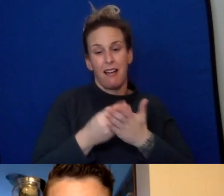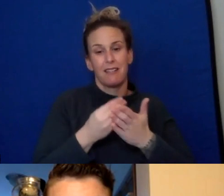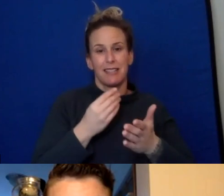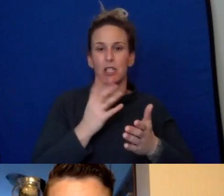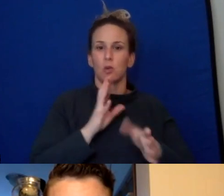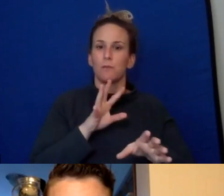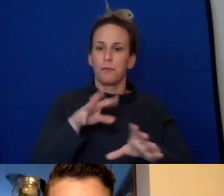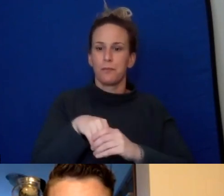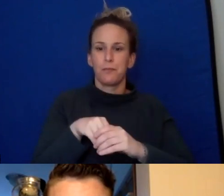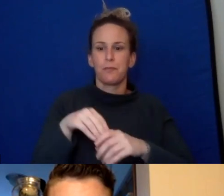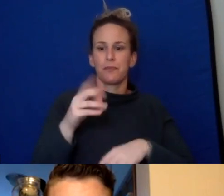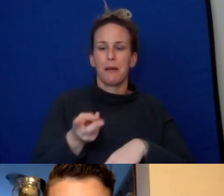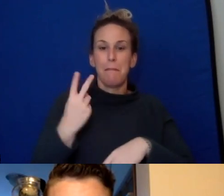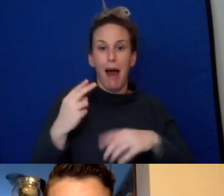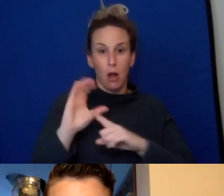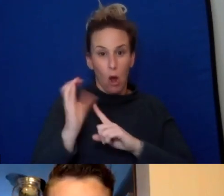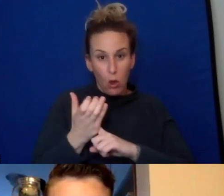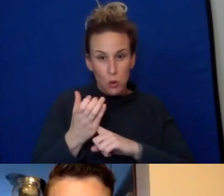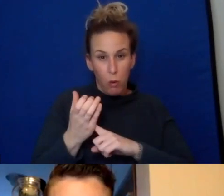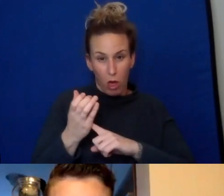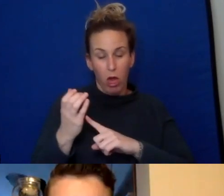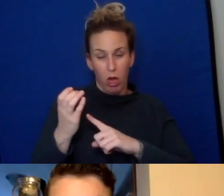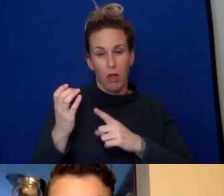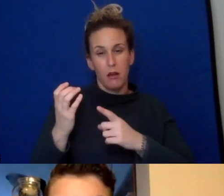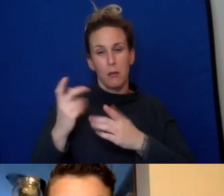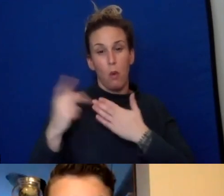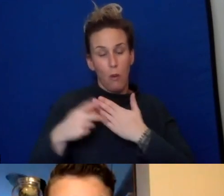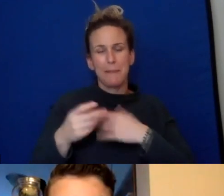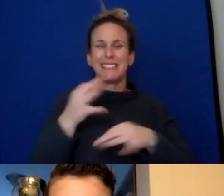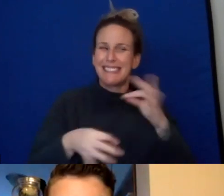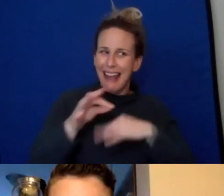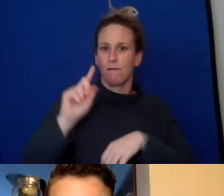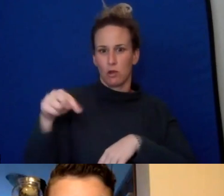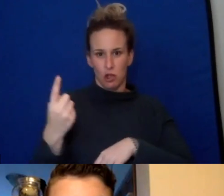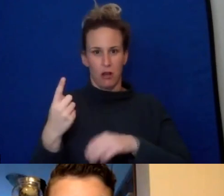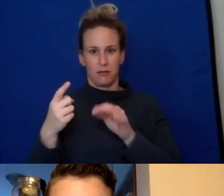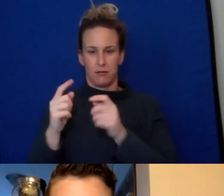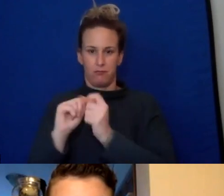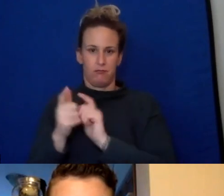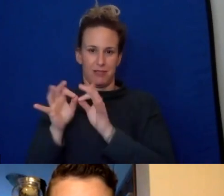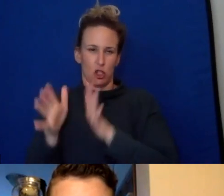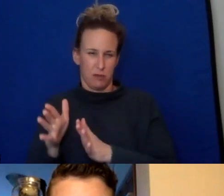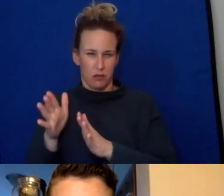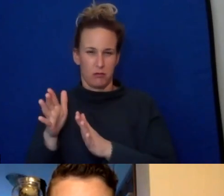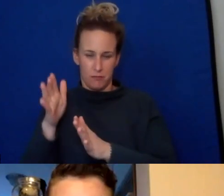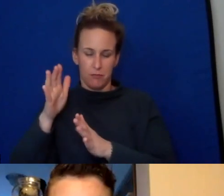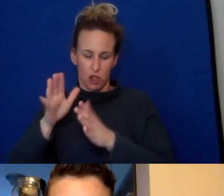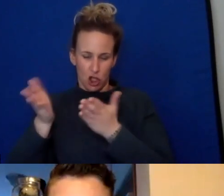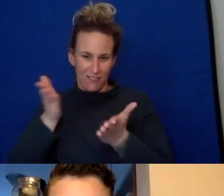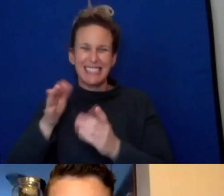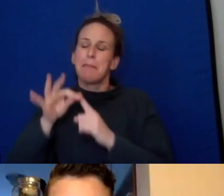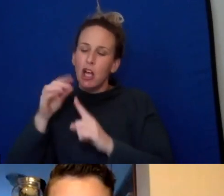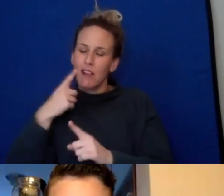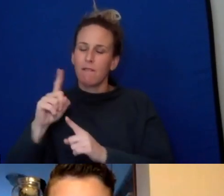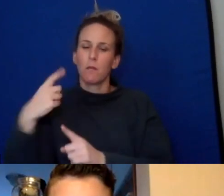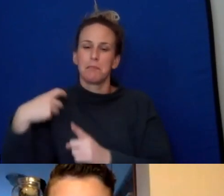like bicultural programming instead of just um translation services um especially for spanish-speaking